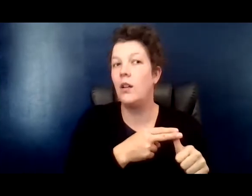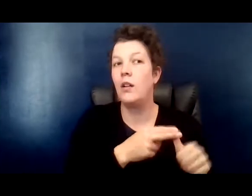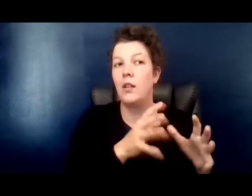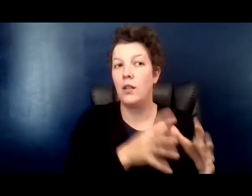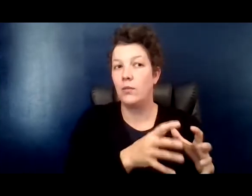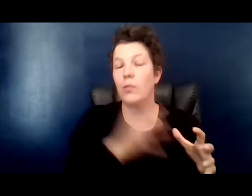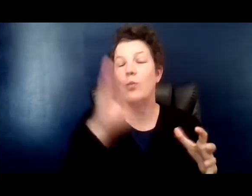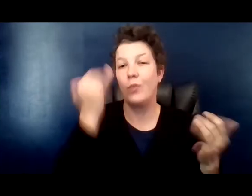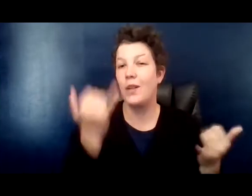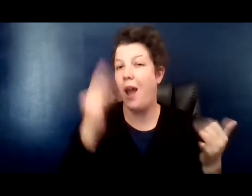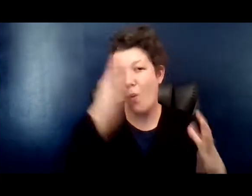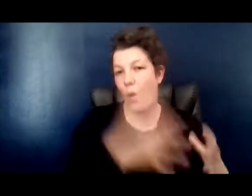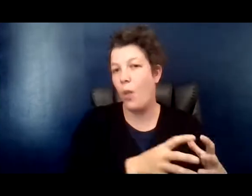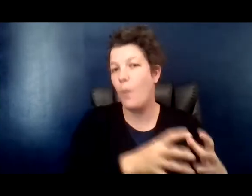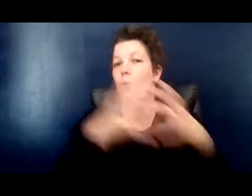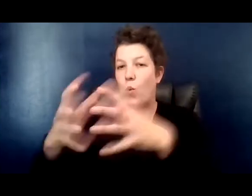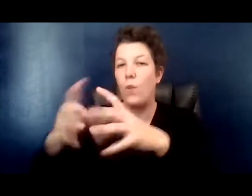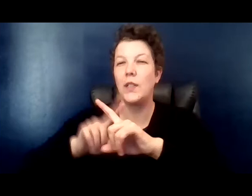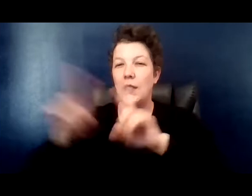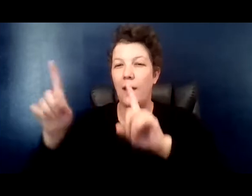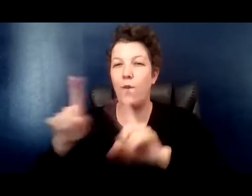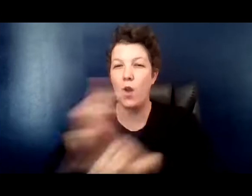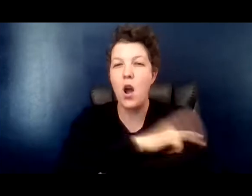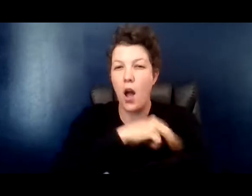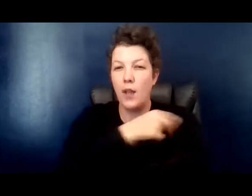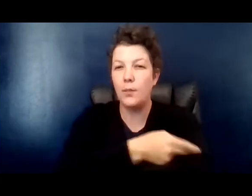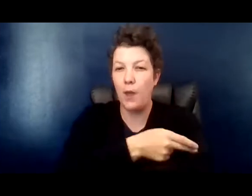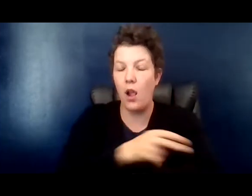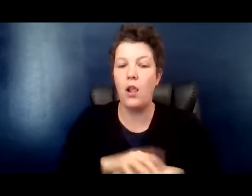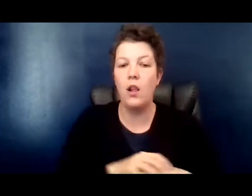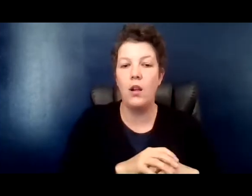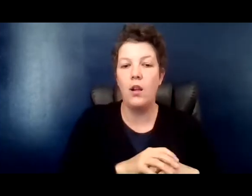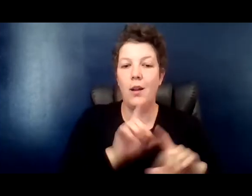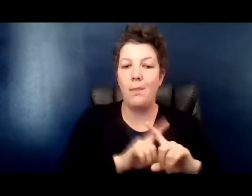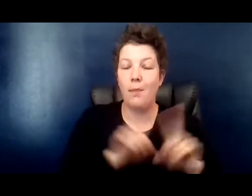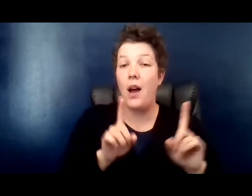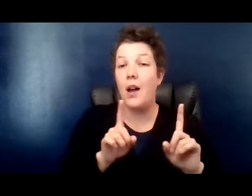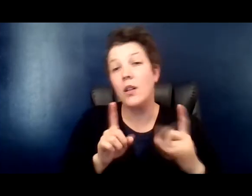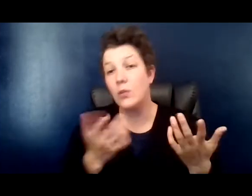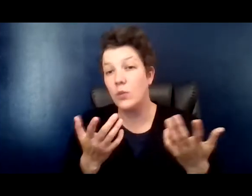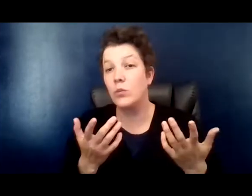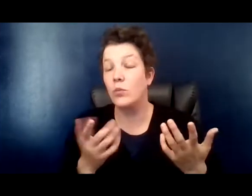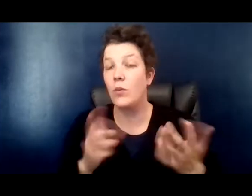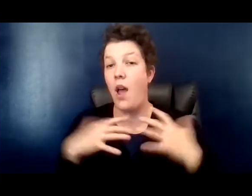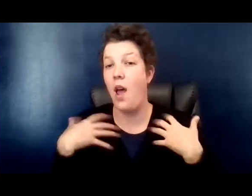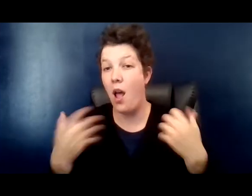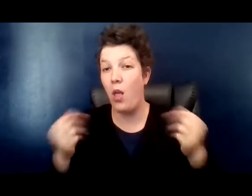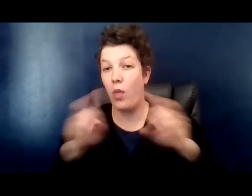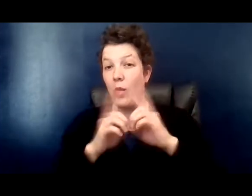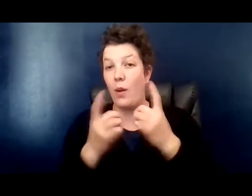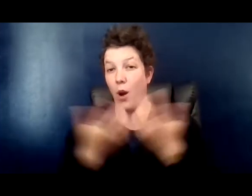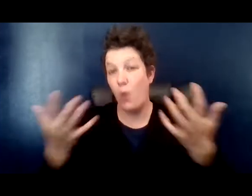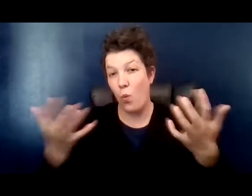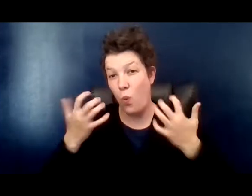facility, and they want or need to be. The health department wants to test them before they're relocated,